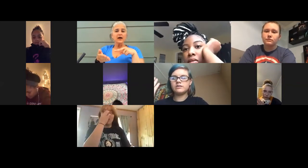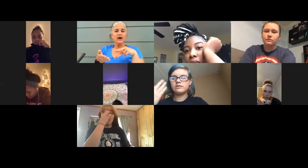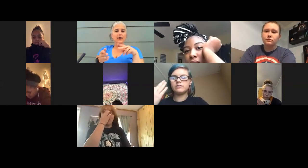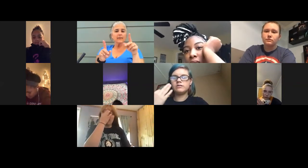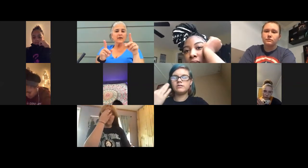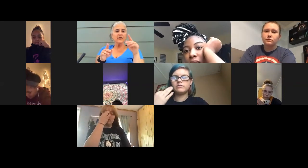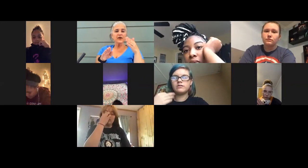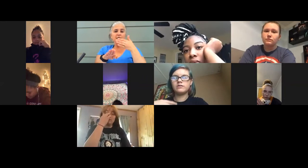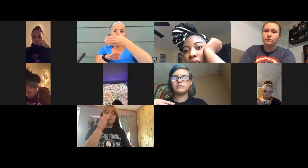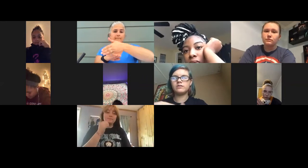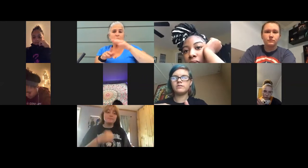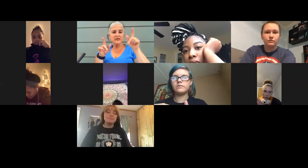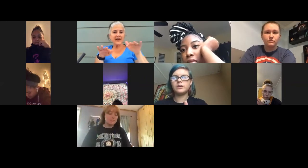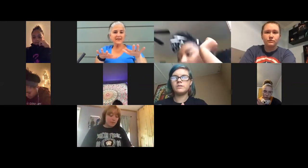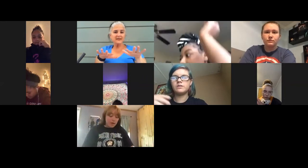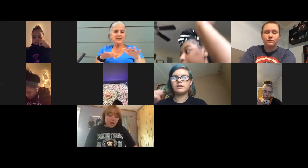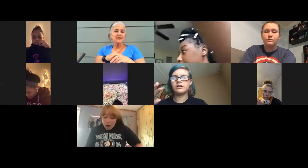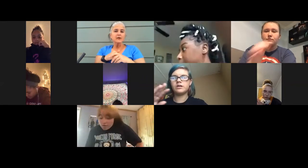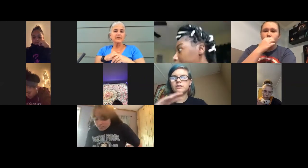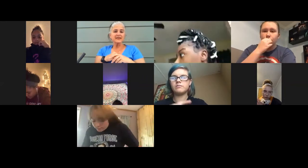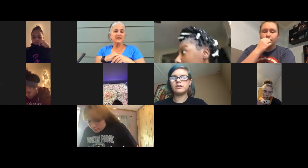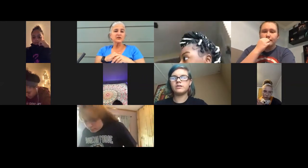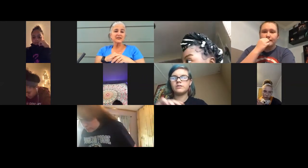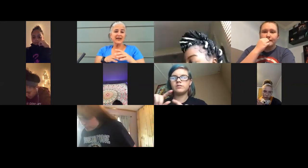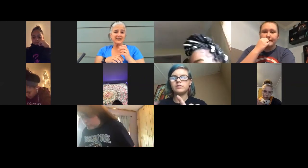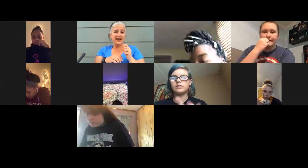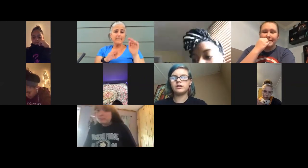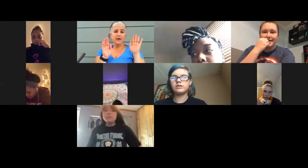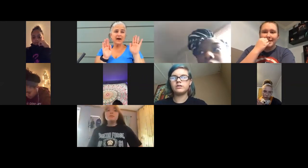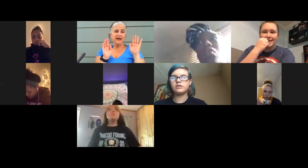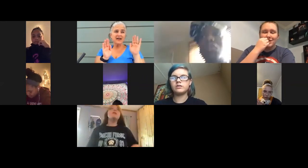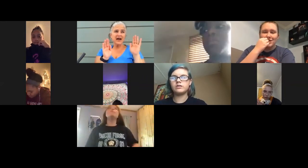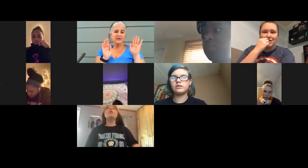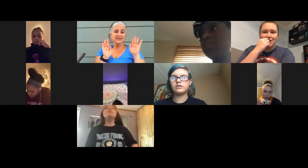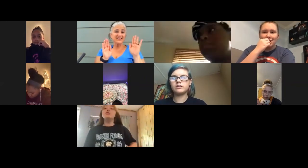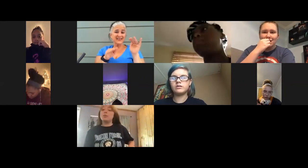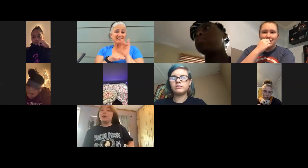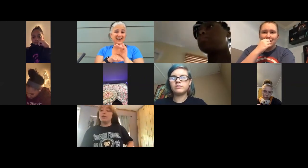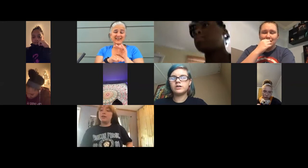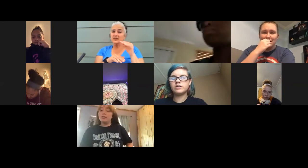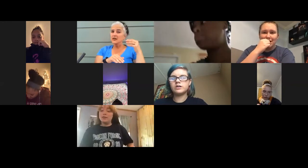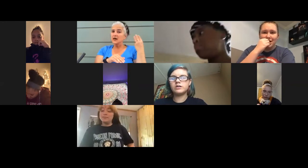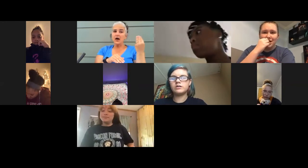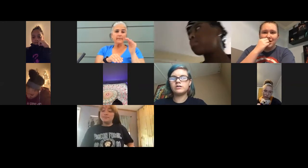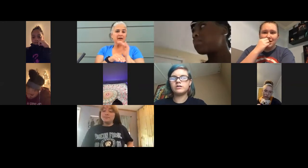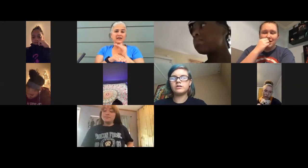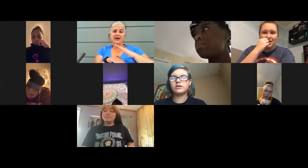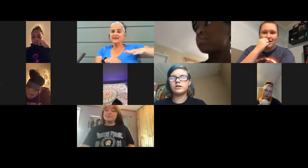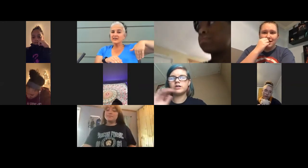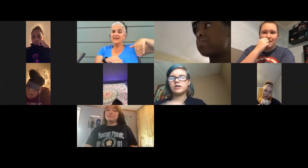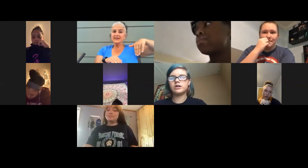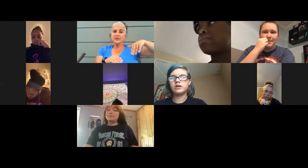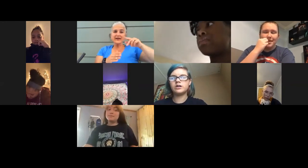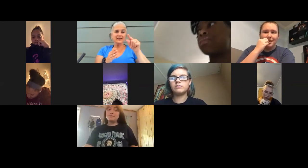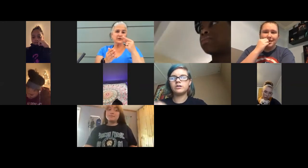review the post-test because I need you to take that by, I would say, Sunday night, Monday